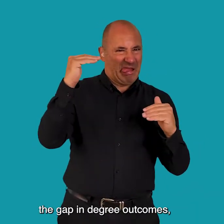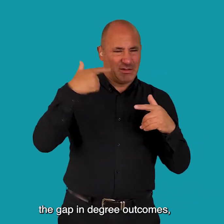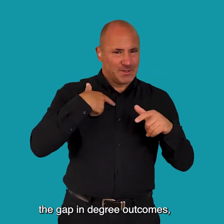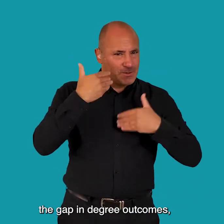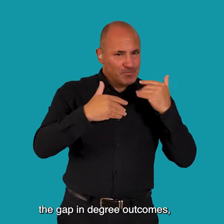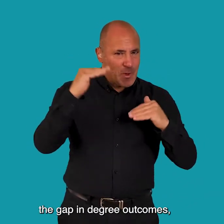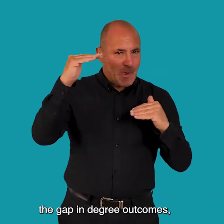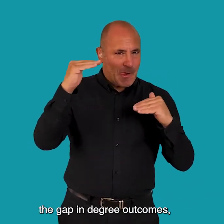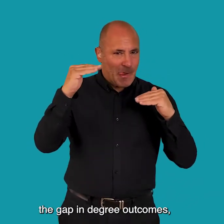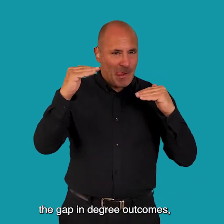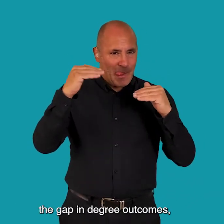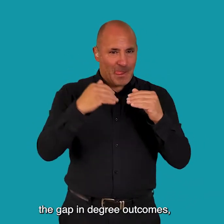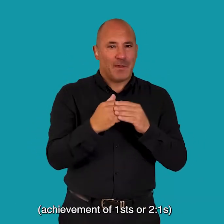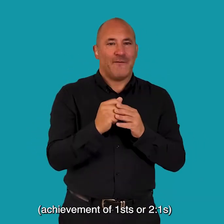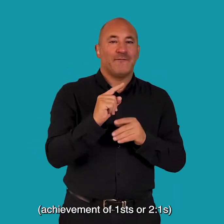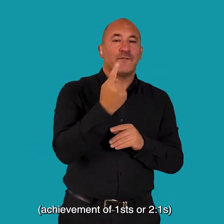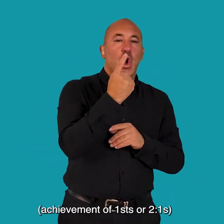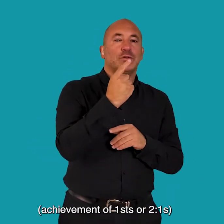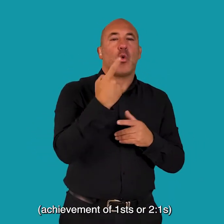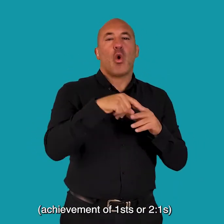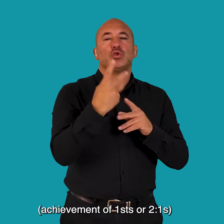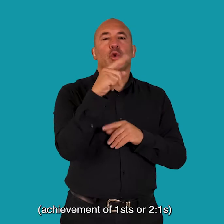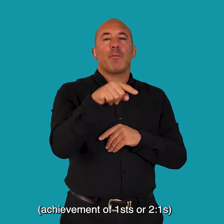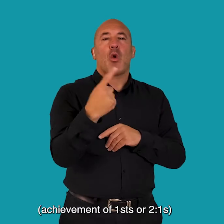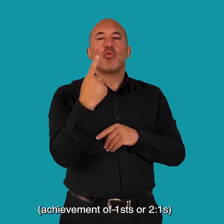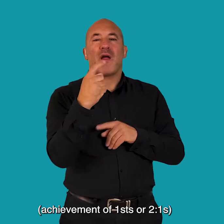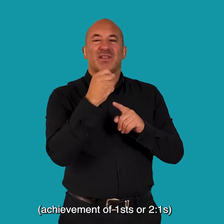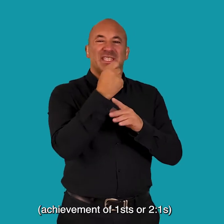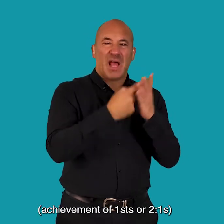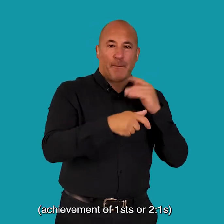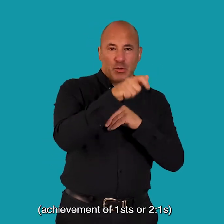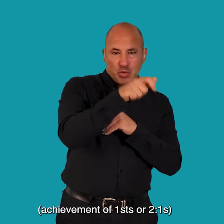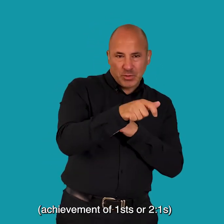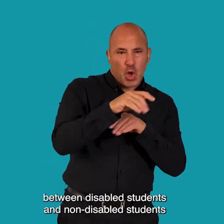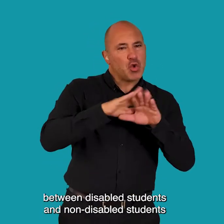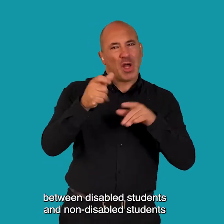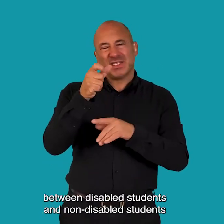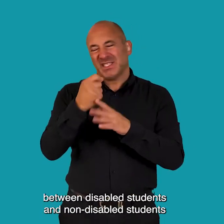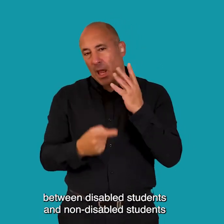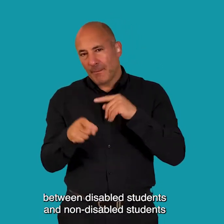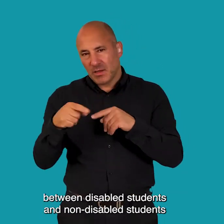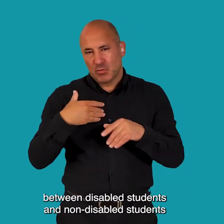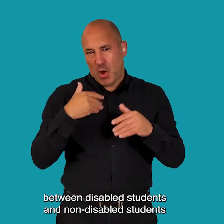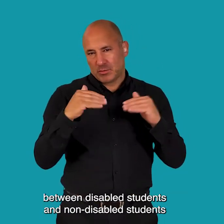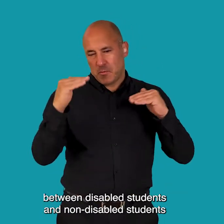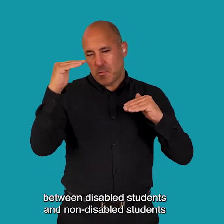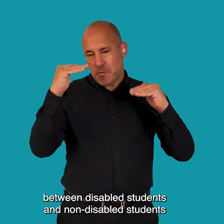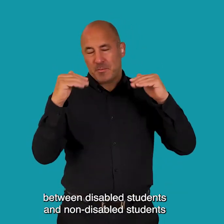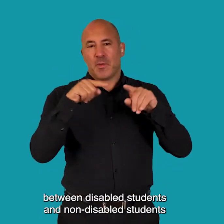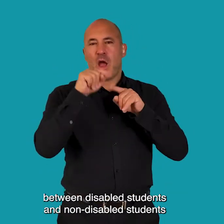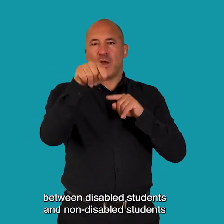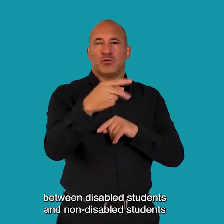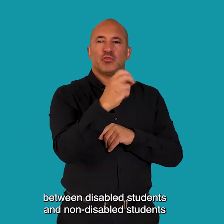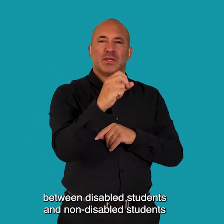in degree outcomes, achievement of first or 2-to-1s between disabled students and non-disabled students